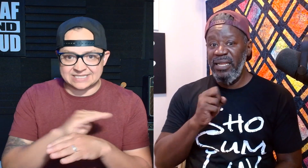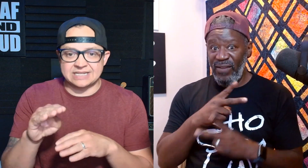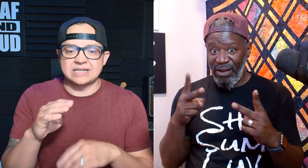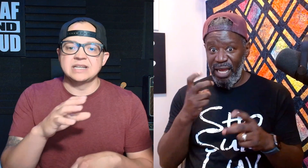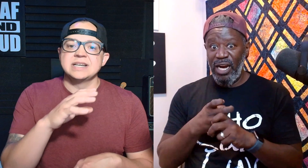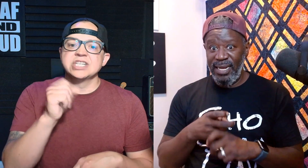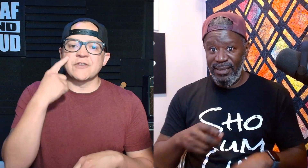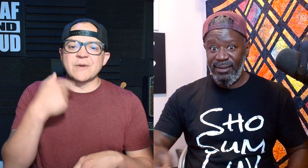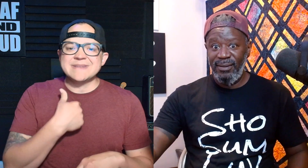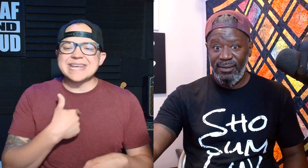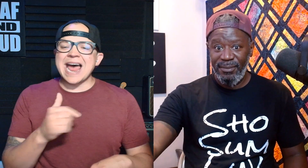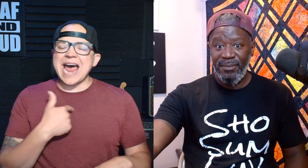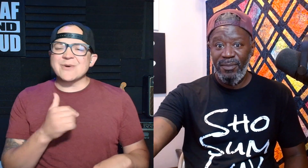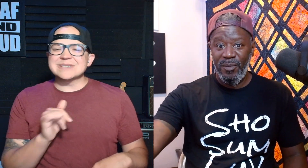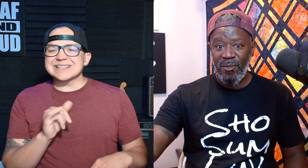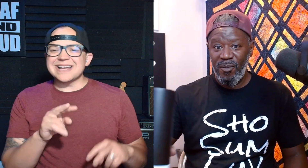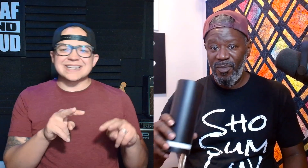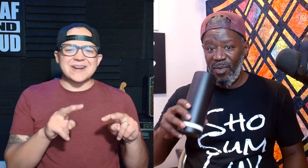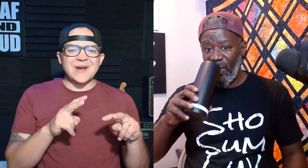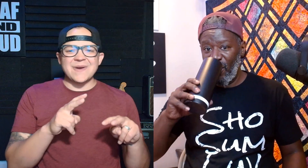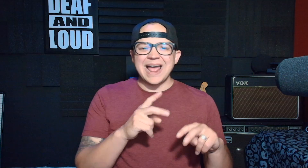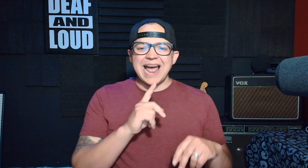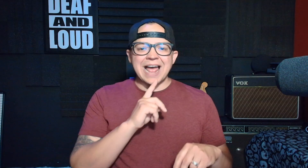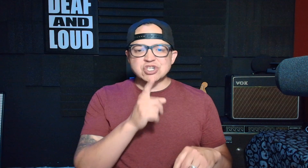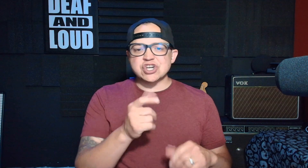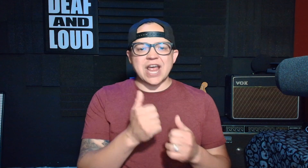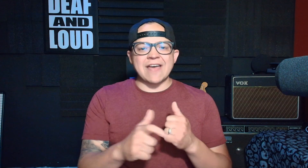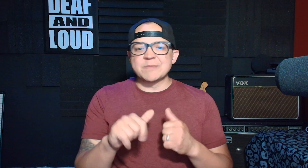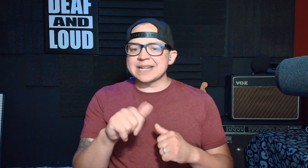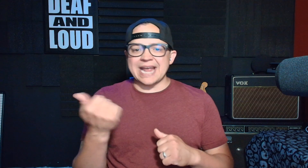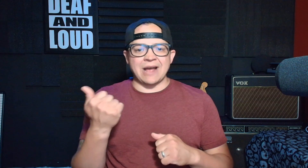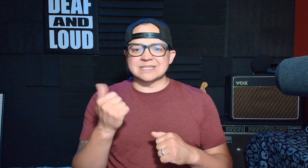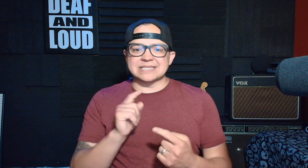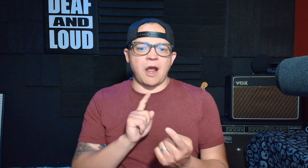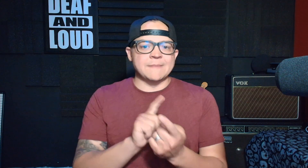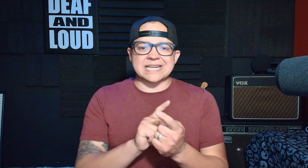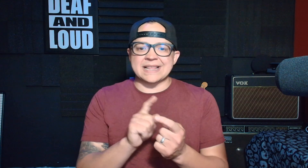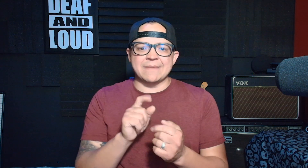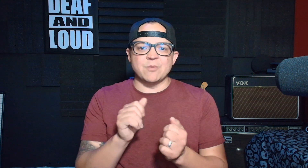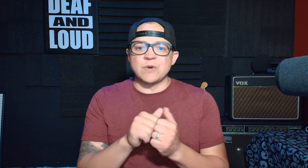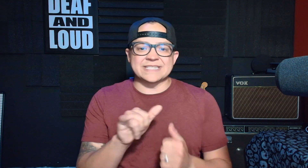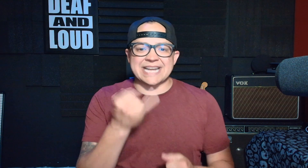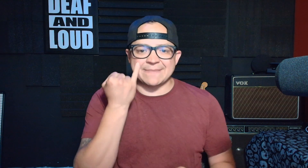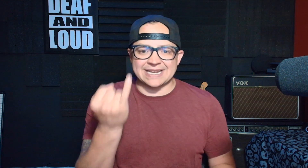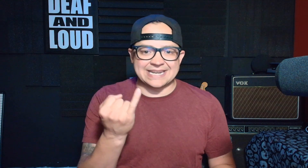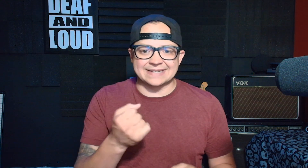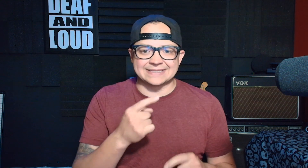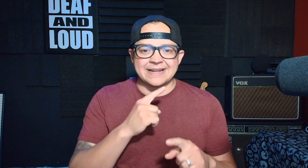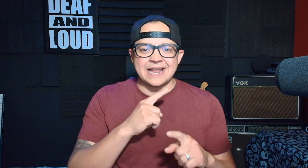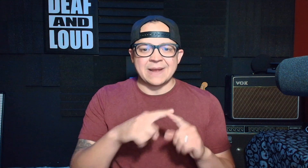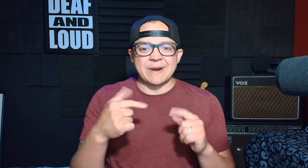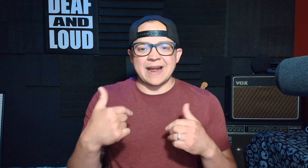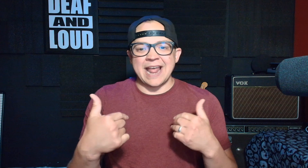business. It is very hard. So for me, I was like, I'm sure everybody else is coming to them with the same